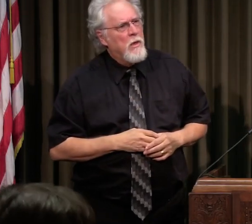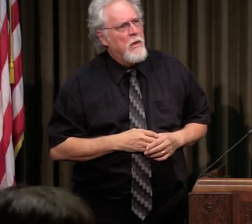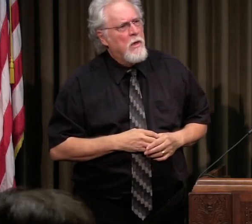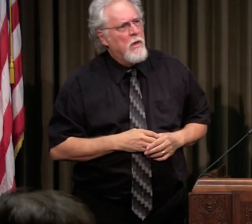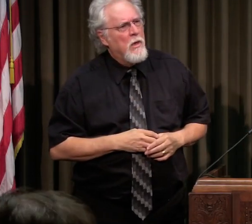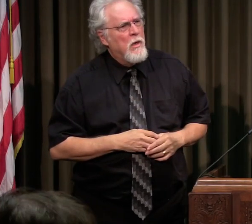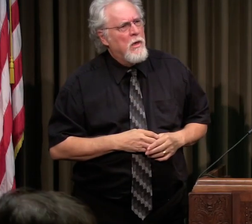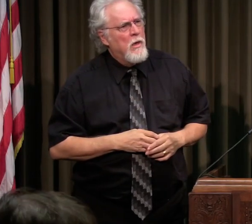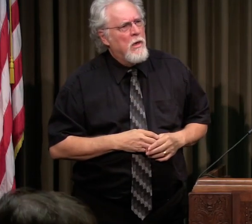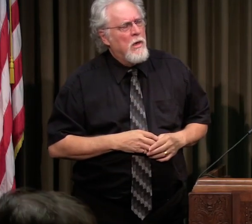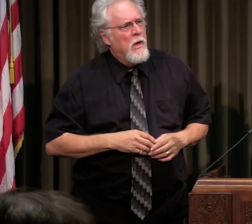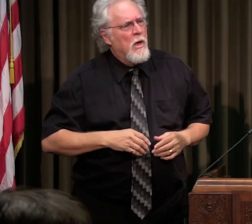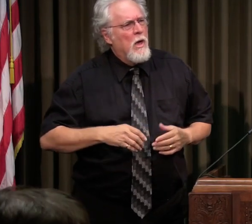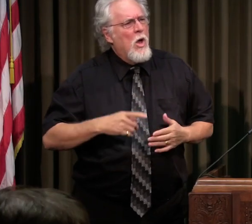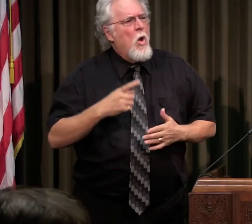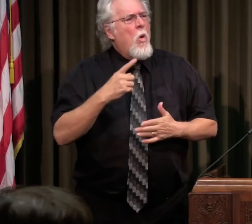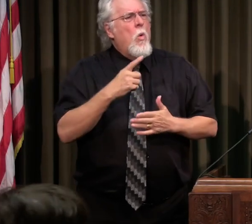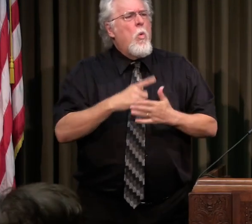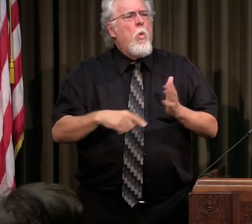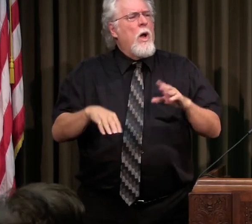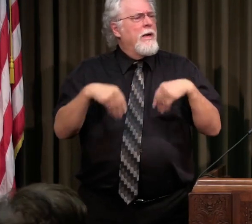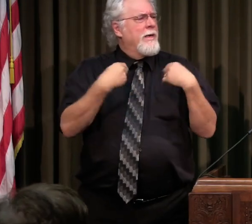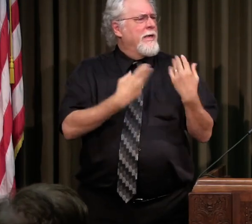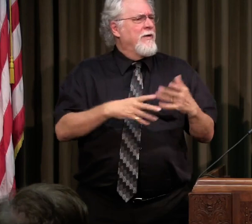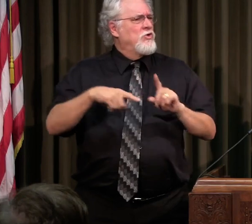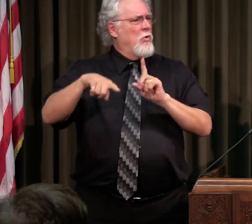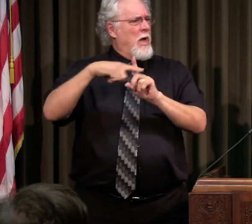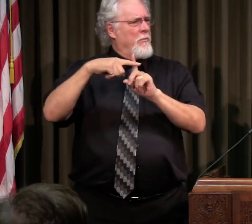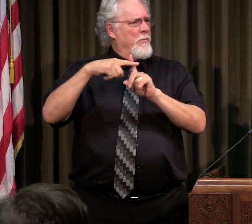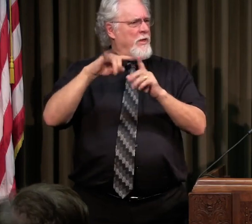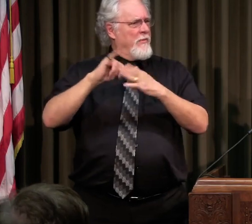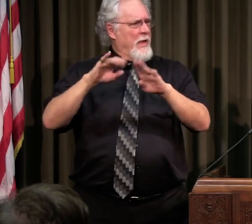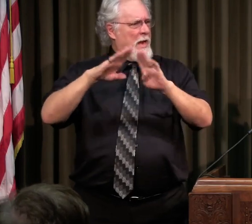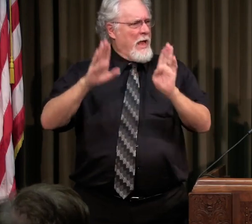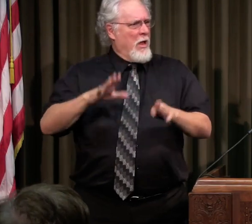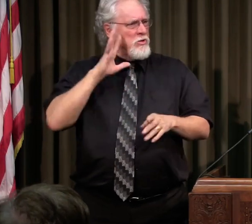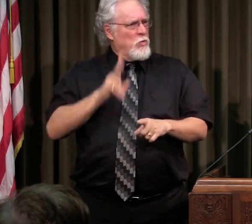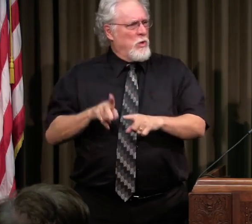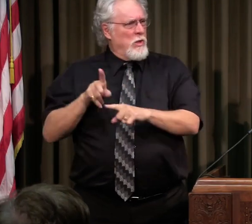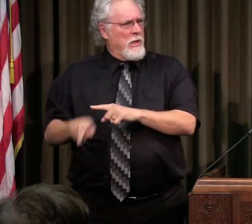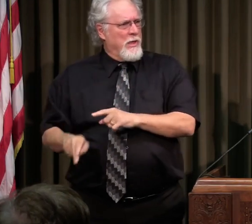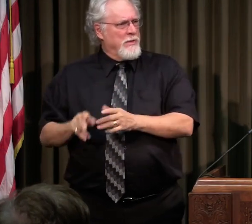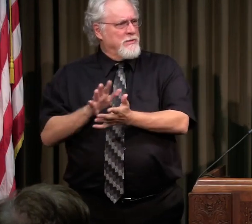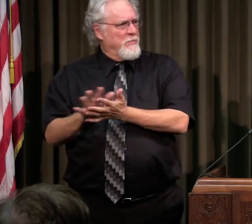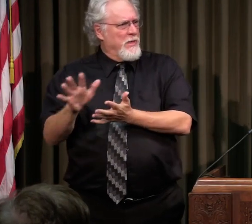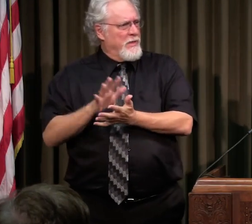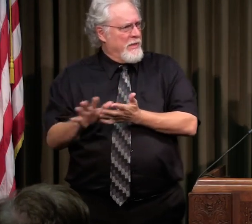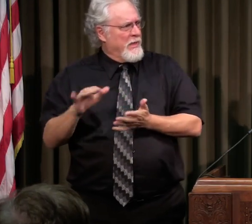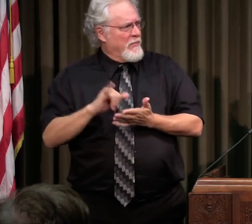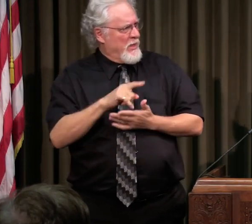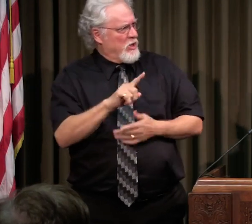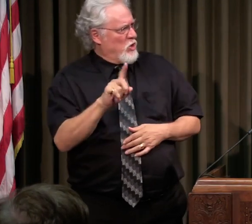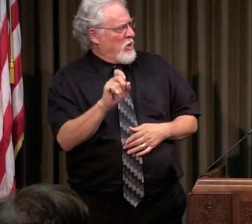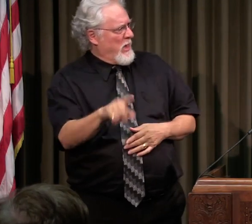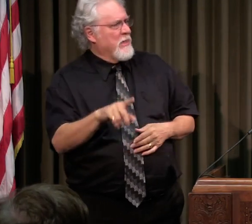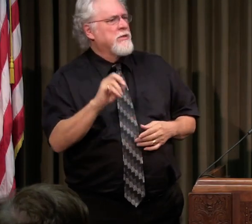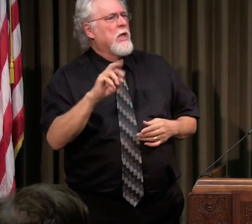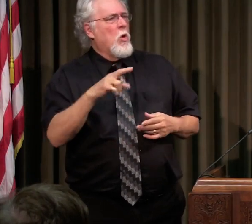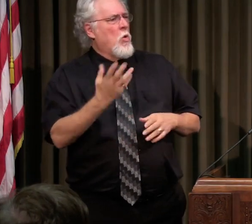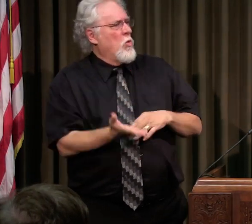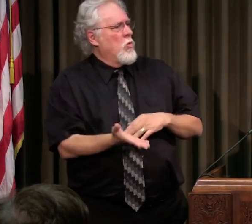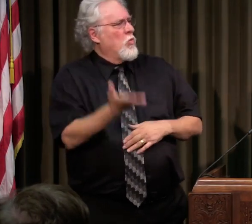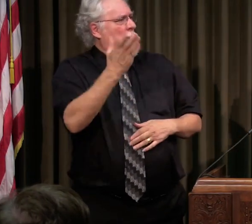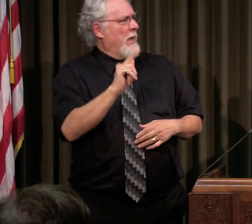What signs are you seeing that give you optimism that the House is actually going to cut the spending that you're asking them to cut, or raise